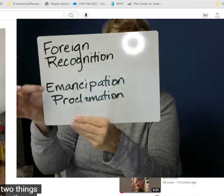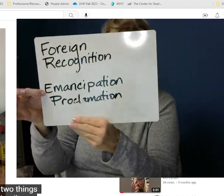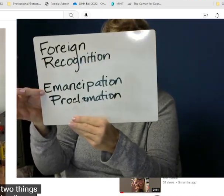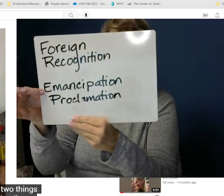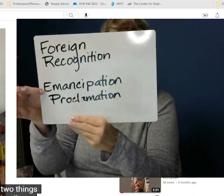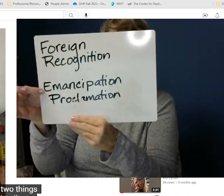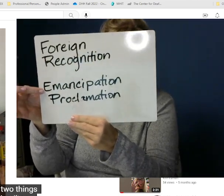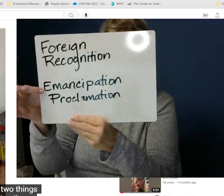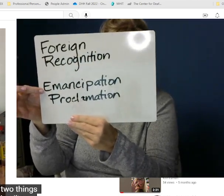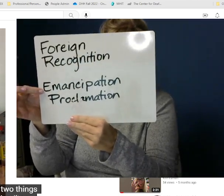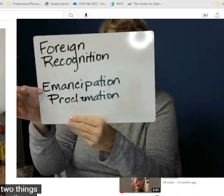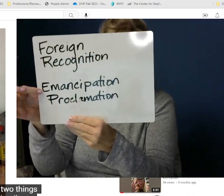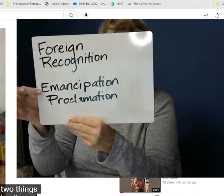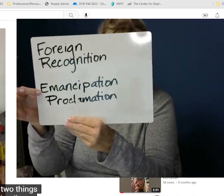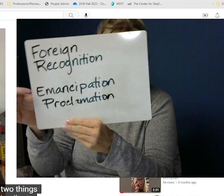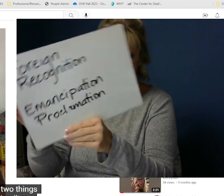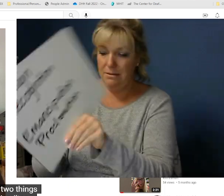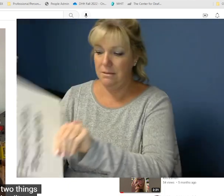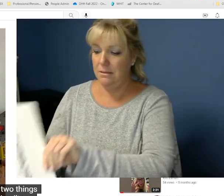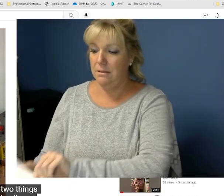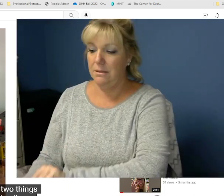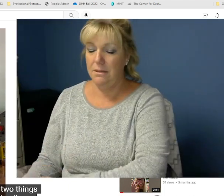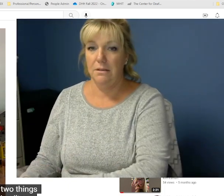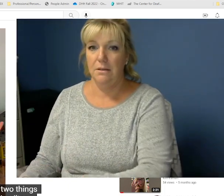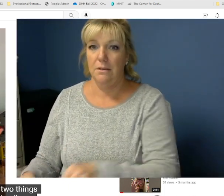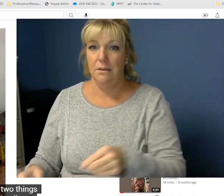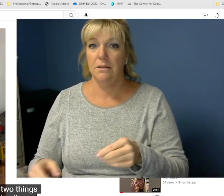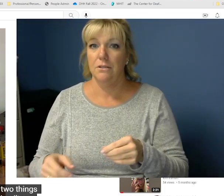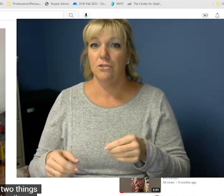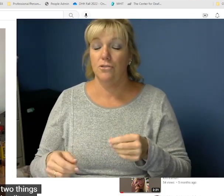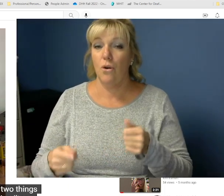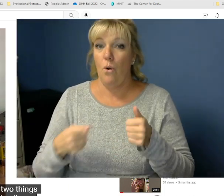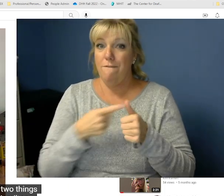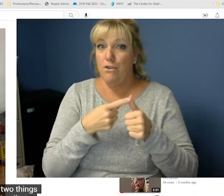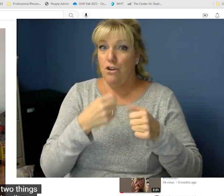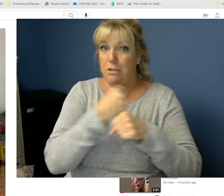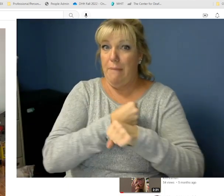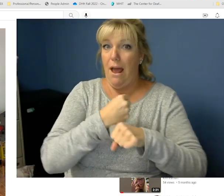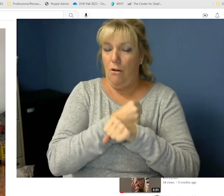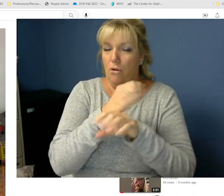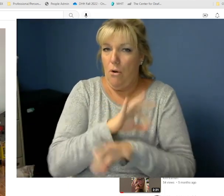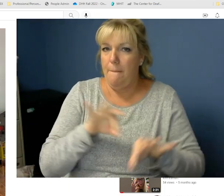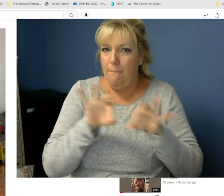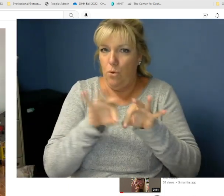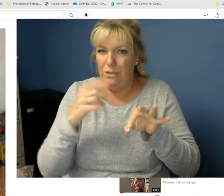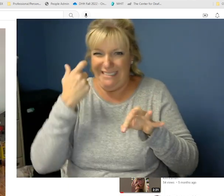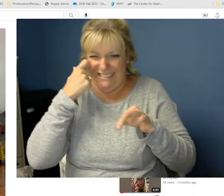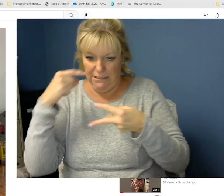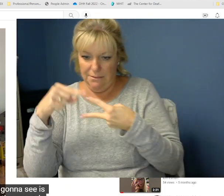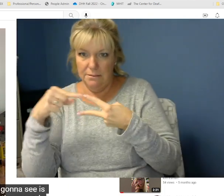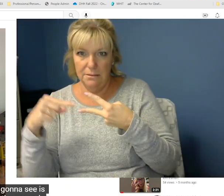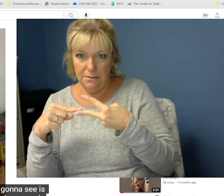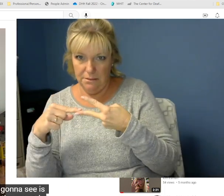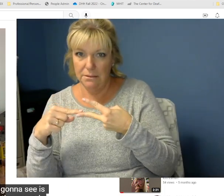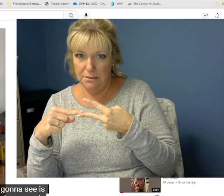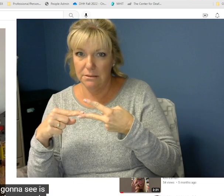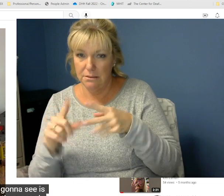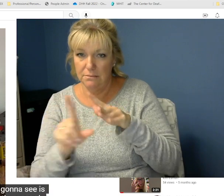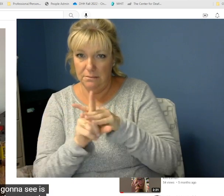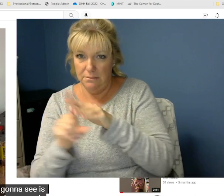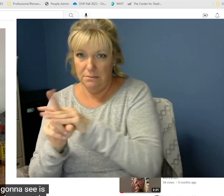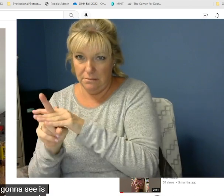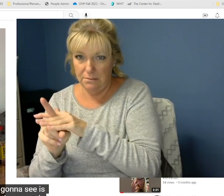Emancipation Proclamation. So those two things are going to be key. Just a minute, Hamilton. Anyway,